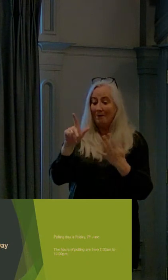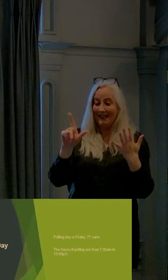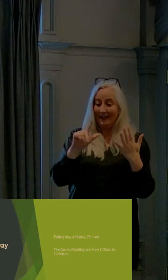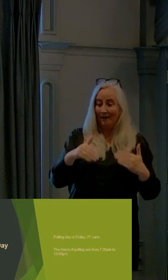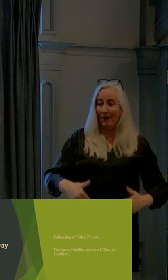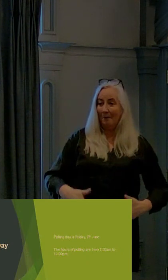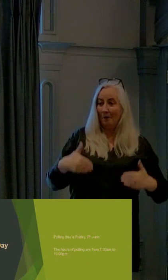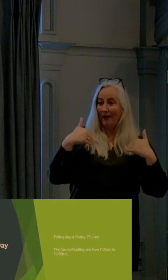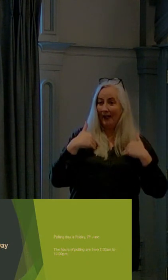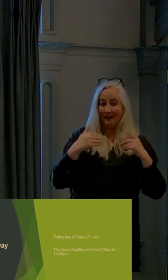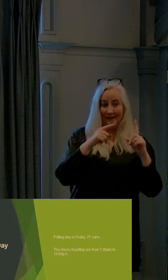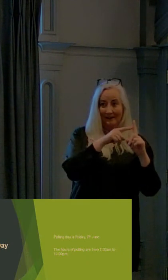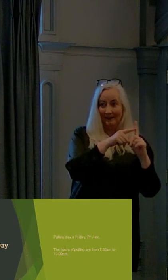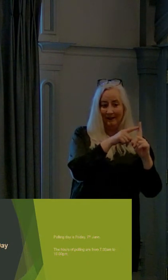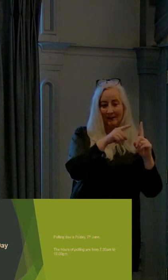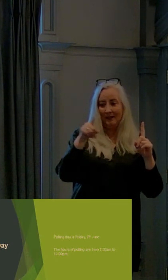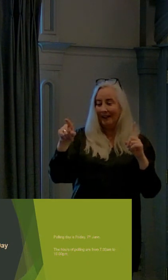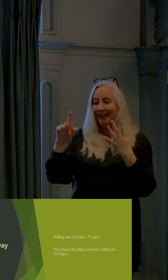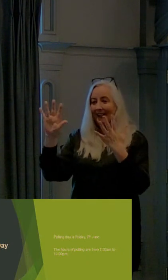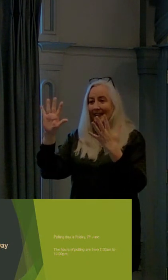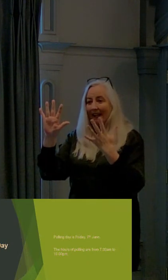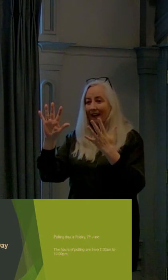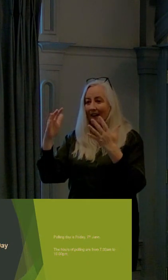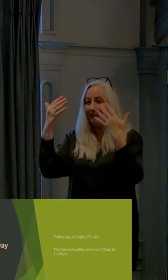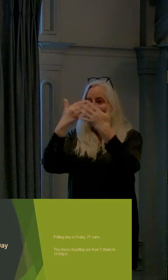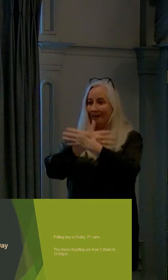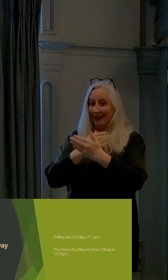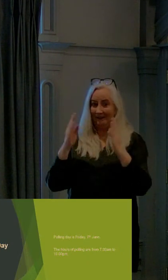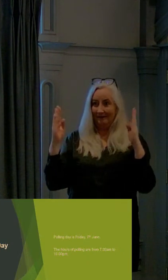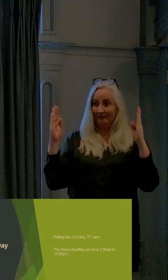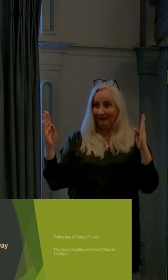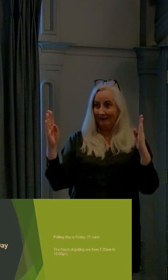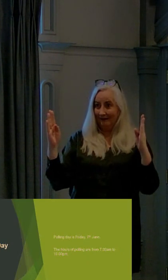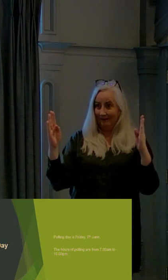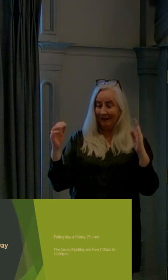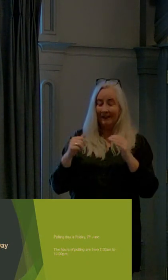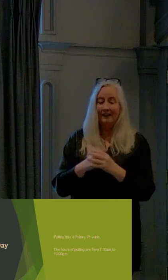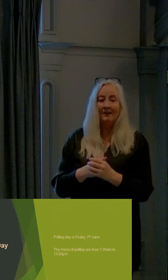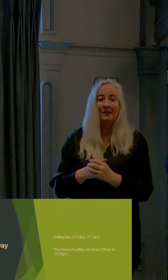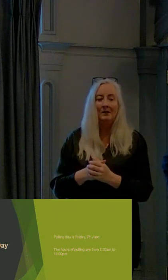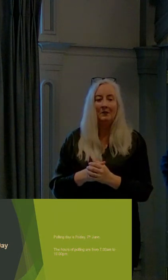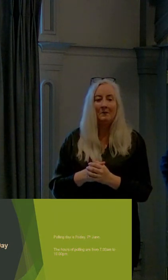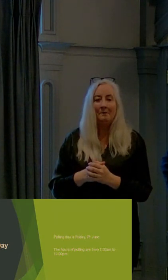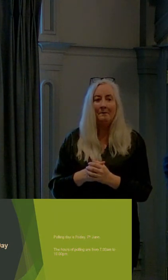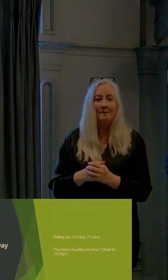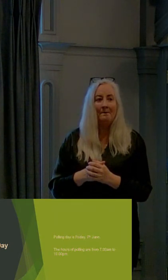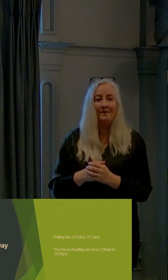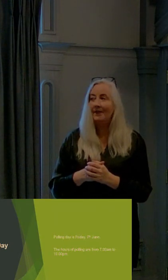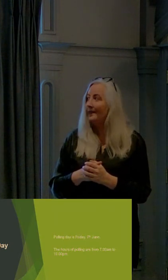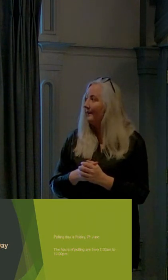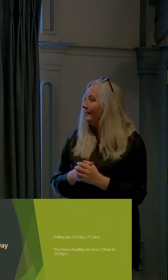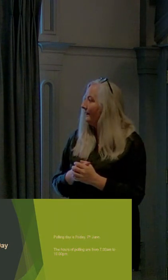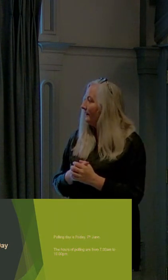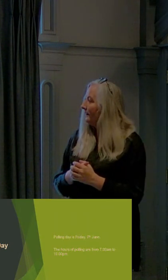in the morning to 10 o'clock that evening. In relation to the...